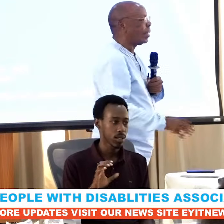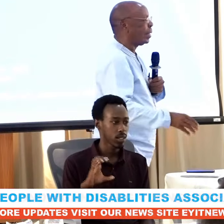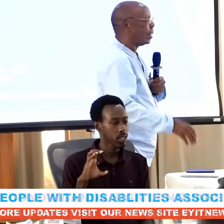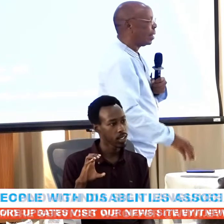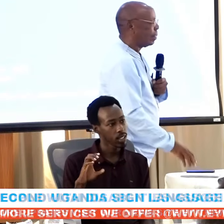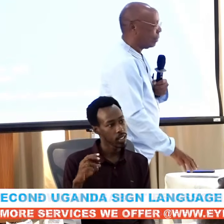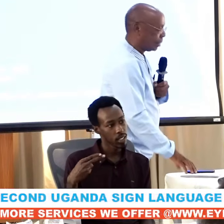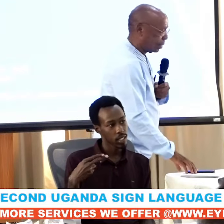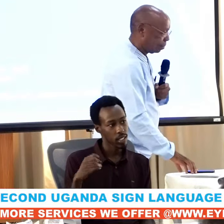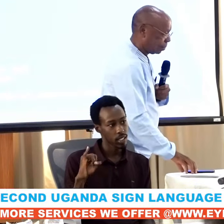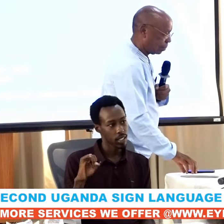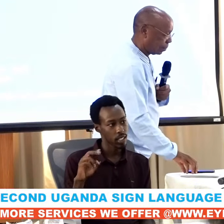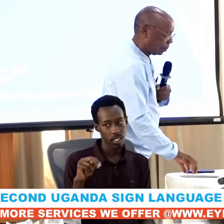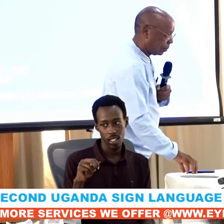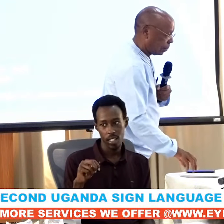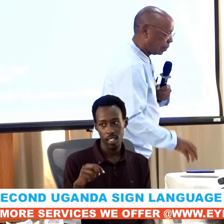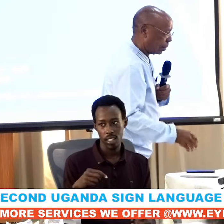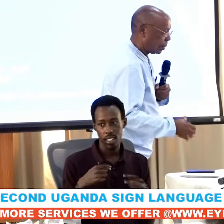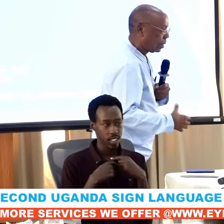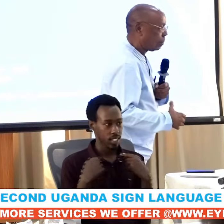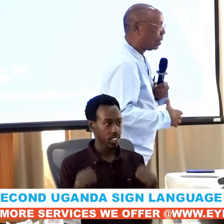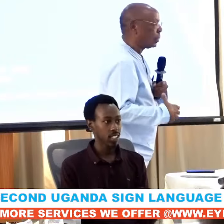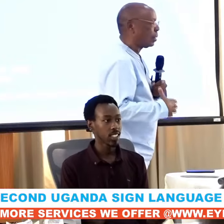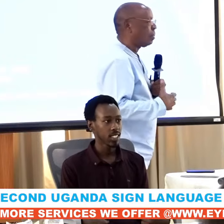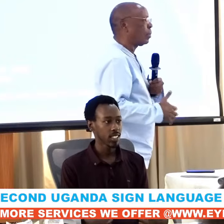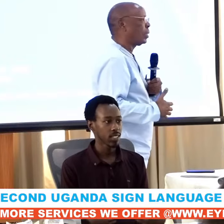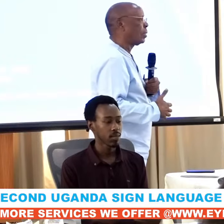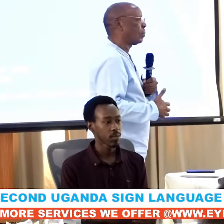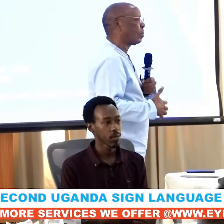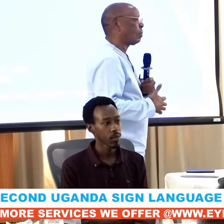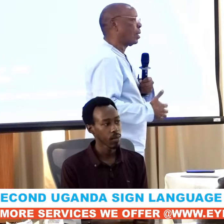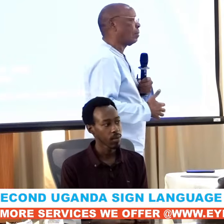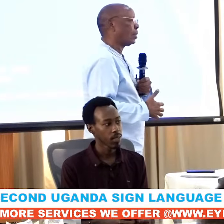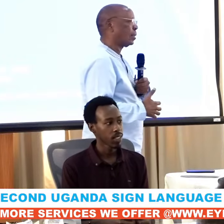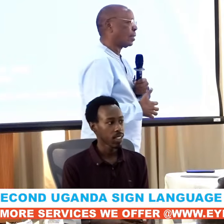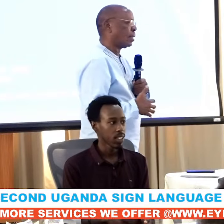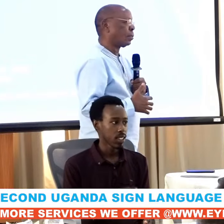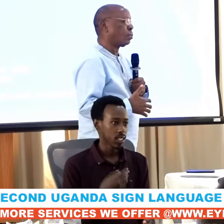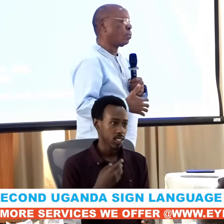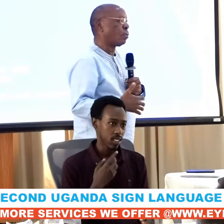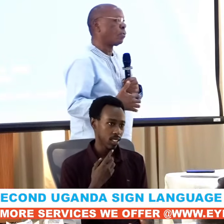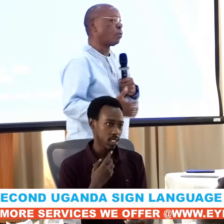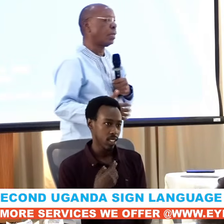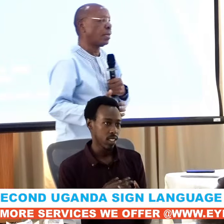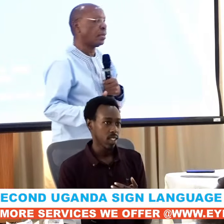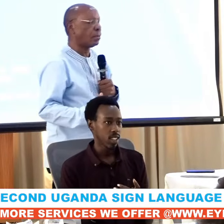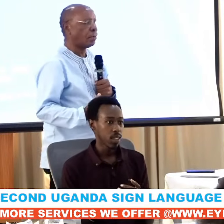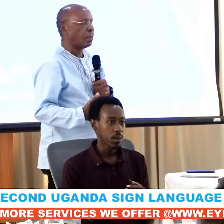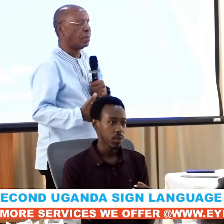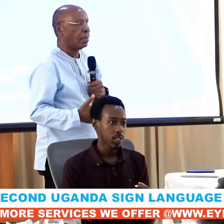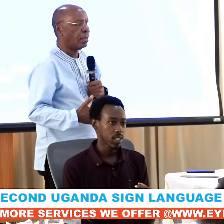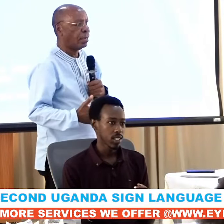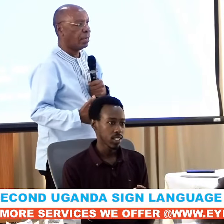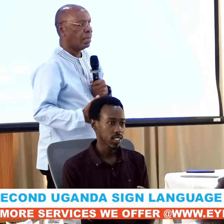or any other language. In other words, the importance of language as a tool of